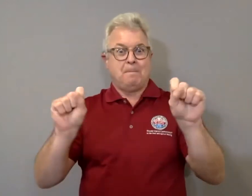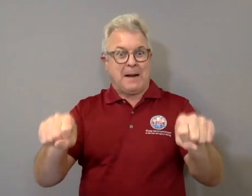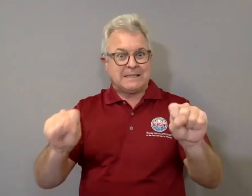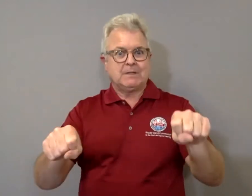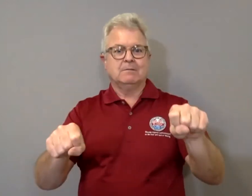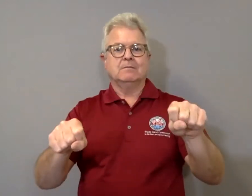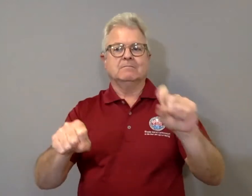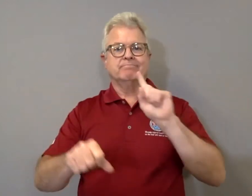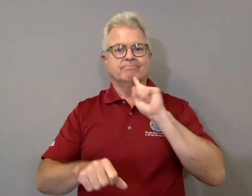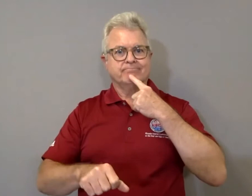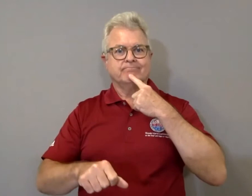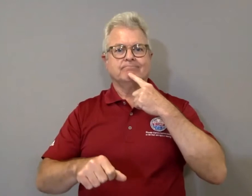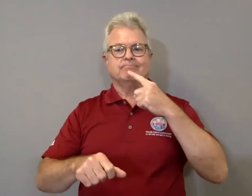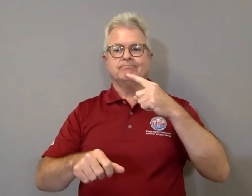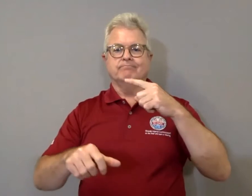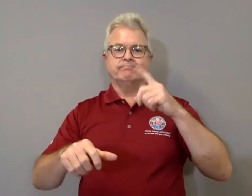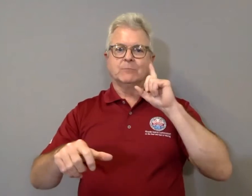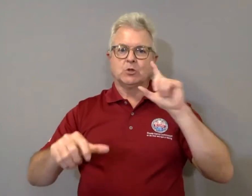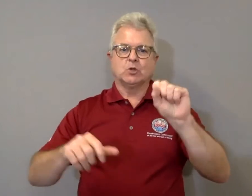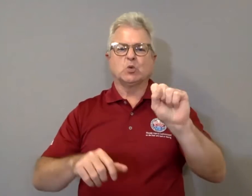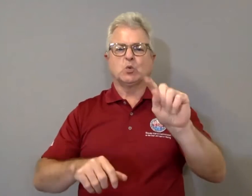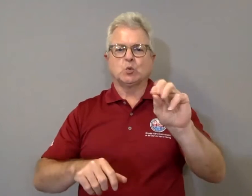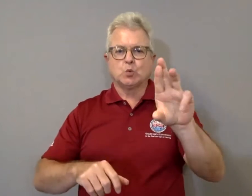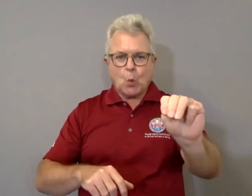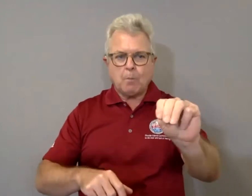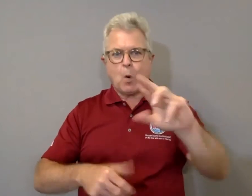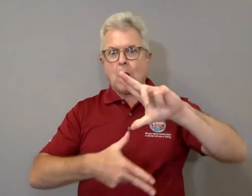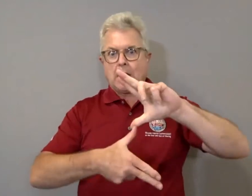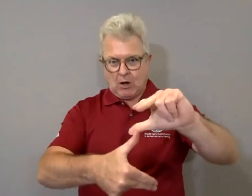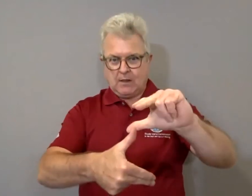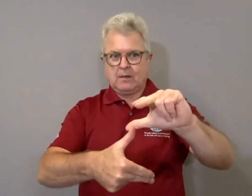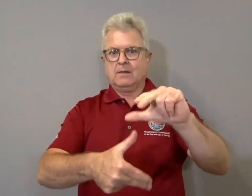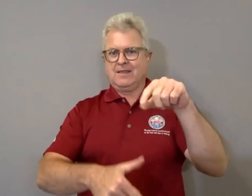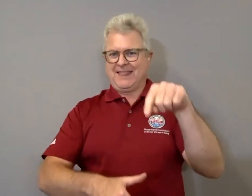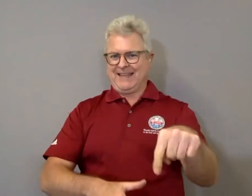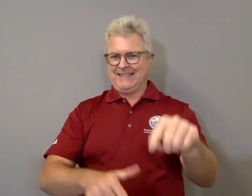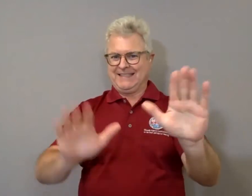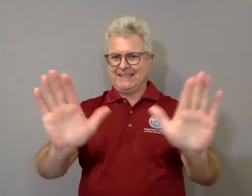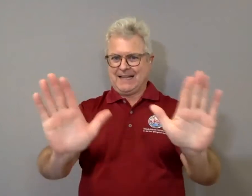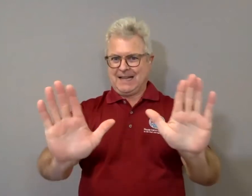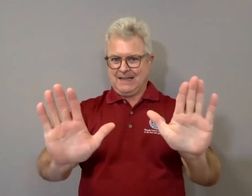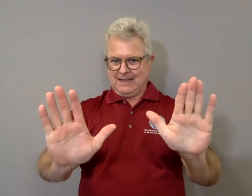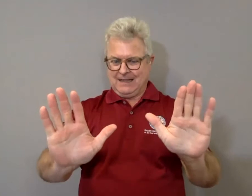getting prepared to be ready for a potentially serious storm or